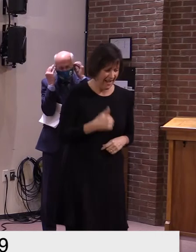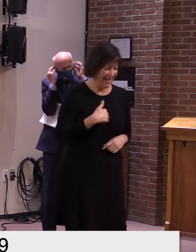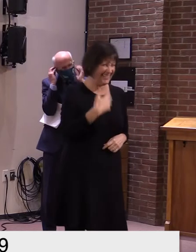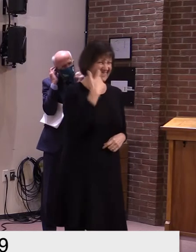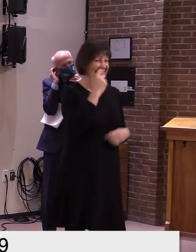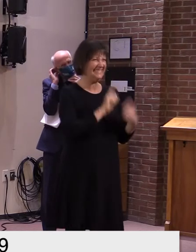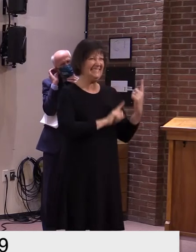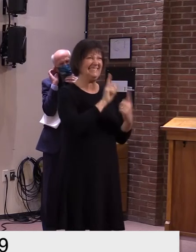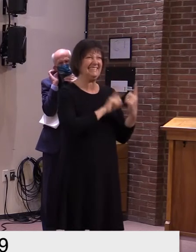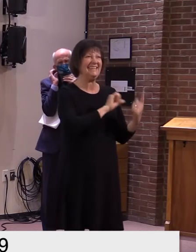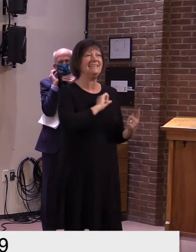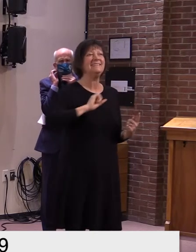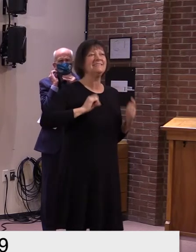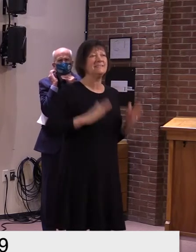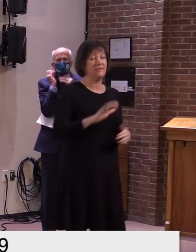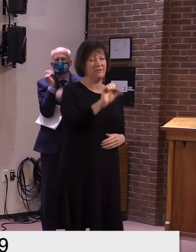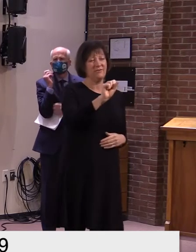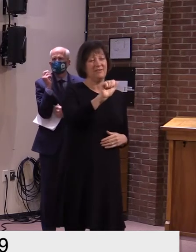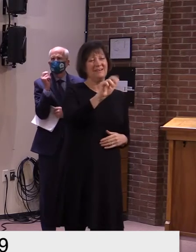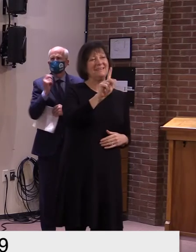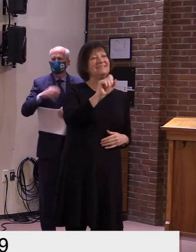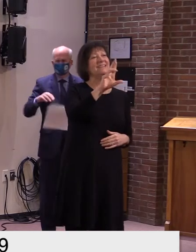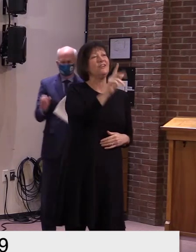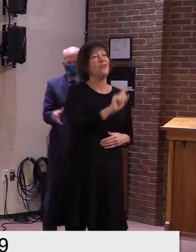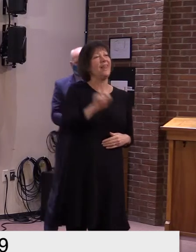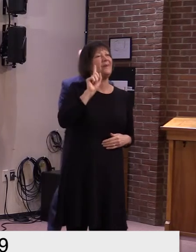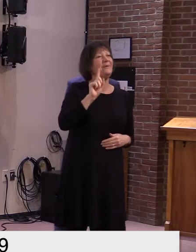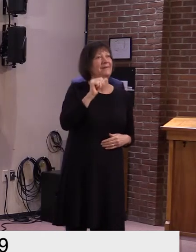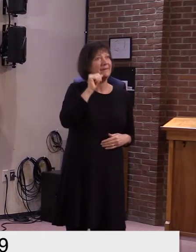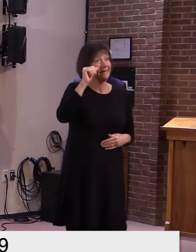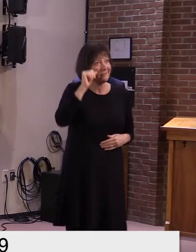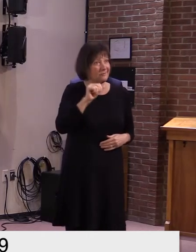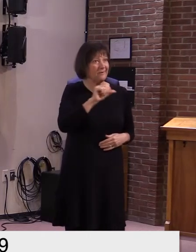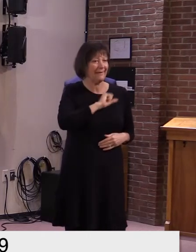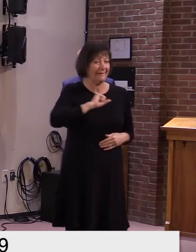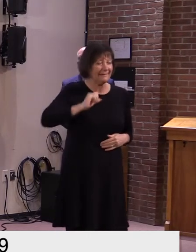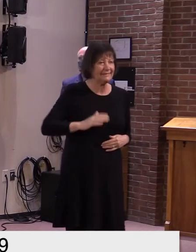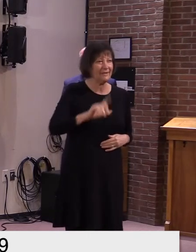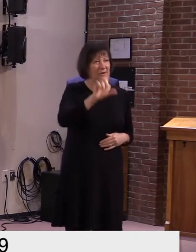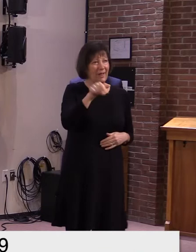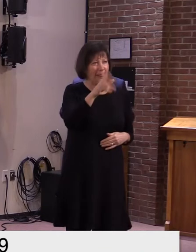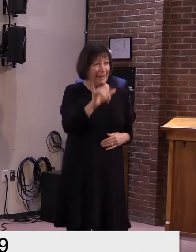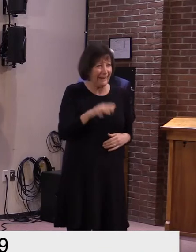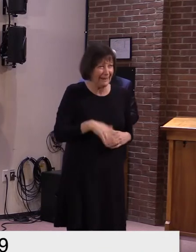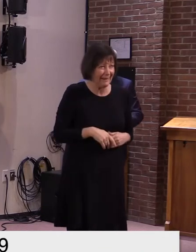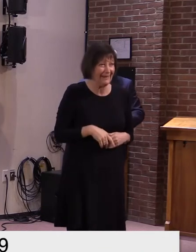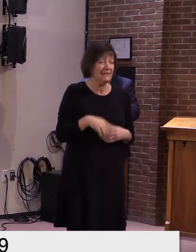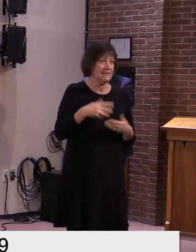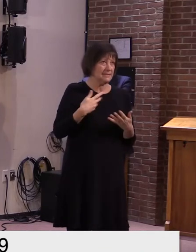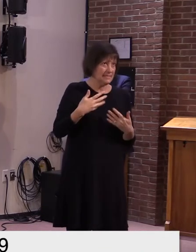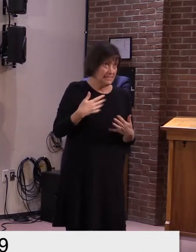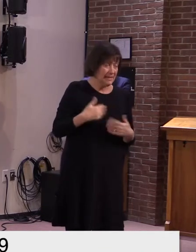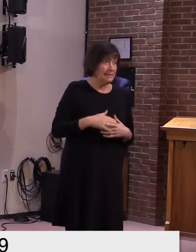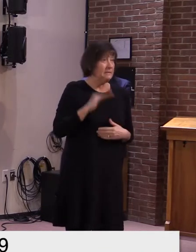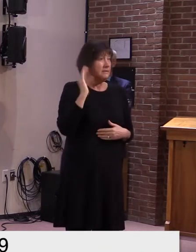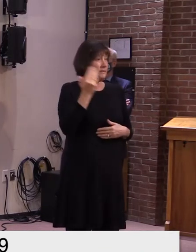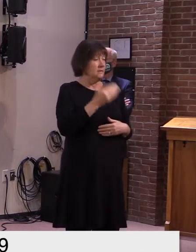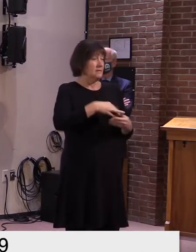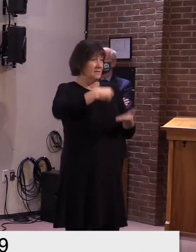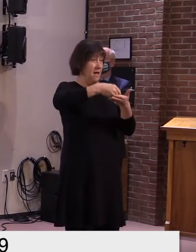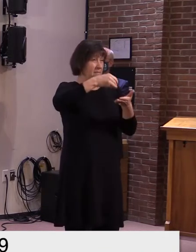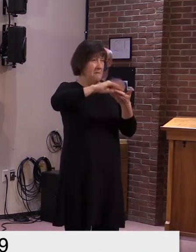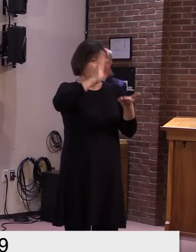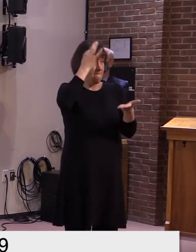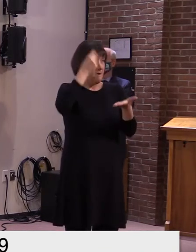Sanders last week, but Senator Leahy yesterday. And the combined